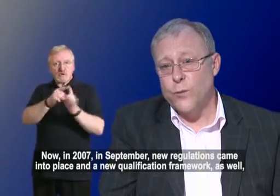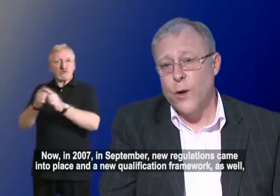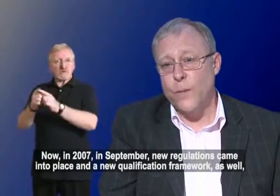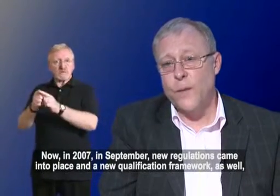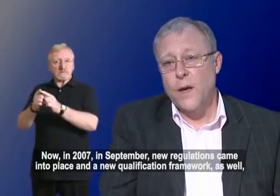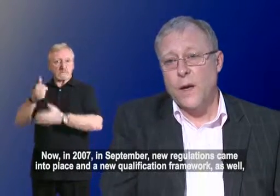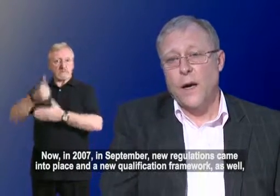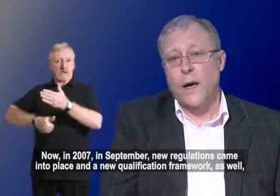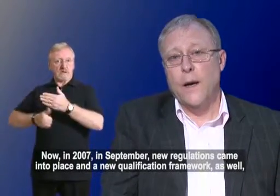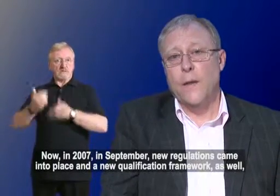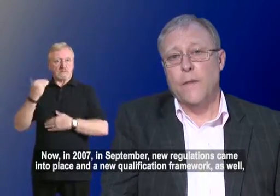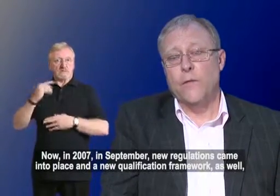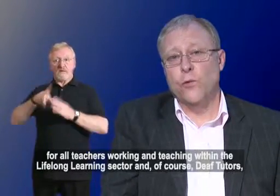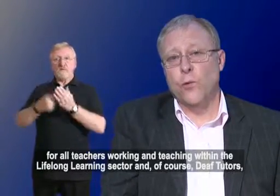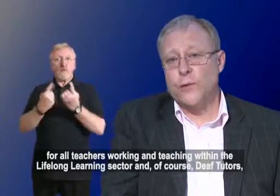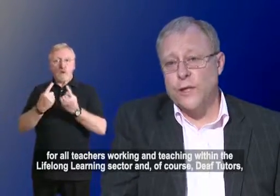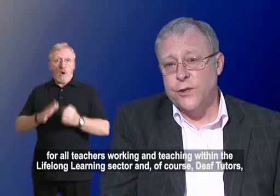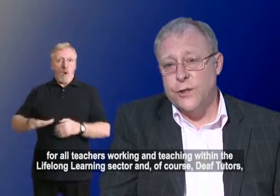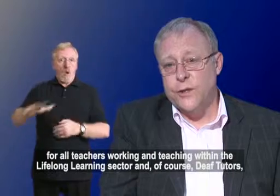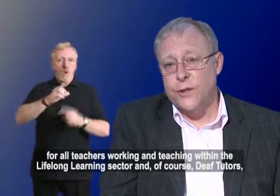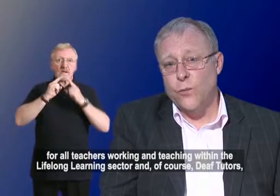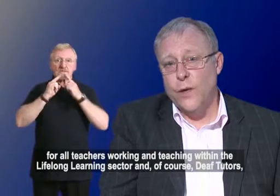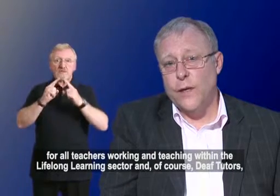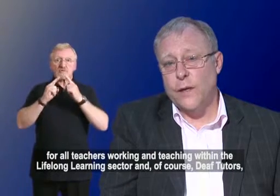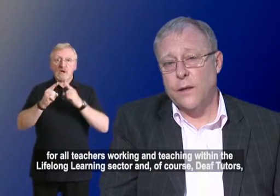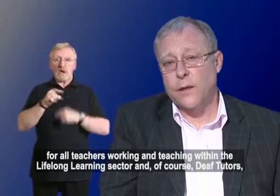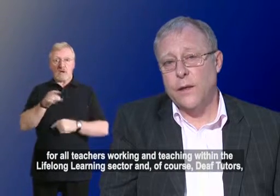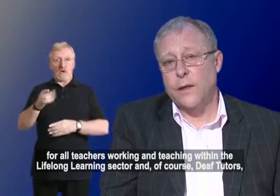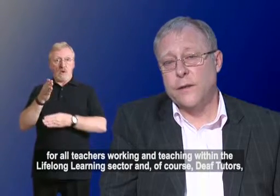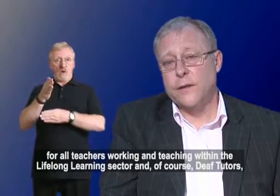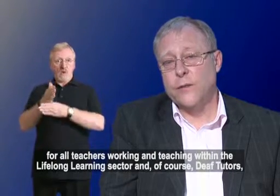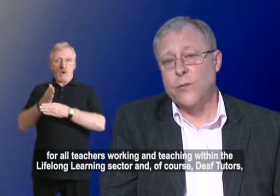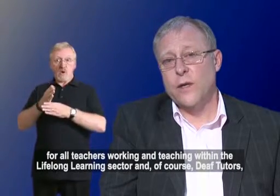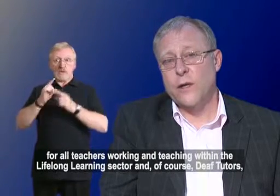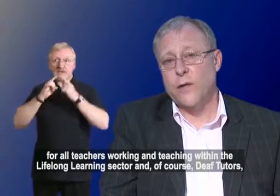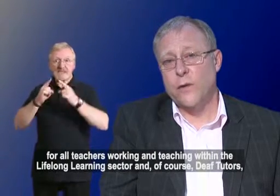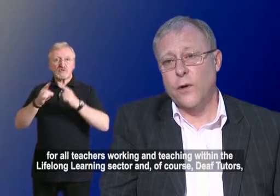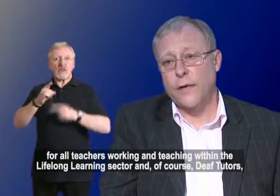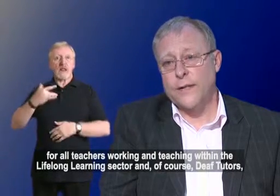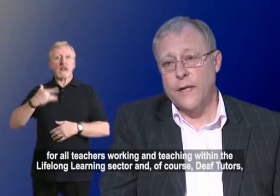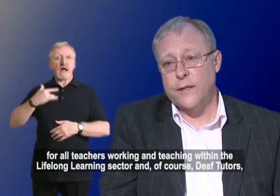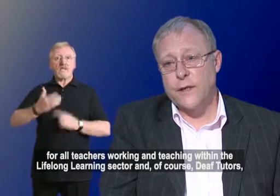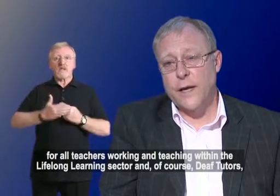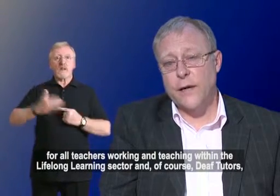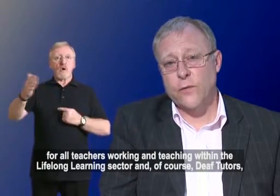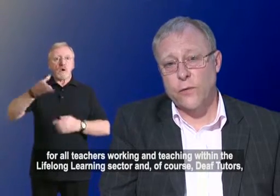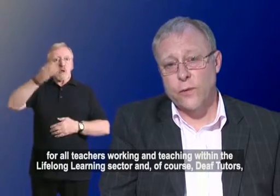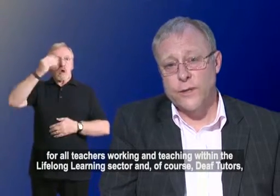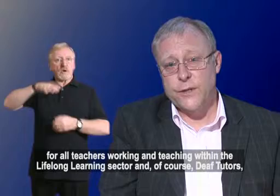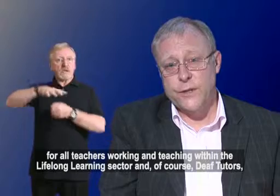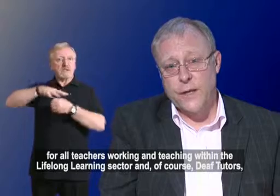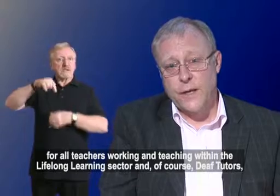framework as well for all teachers working and teaching within the lifelong learning sector. And